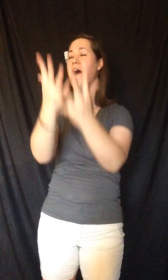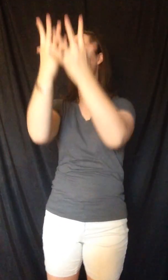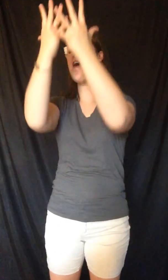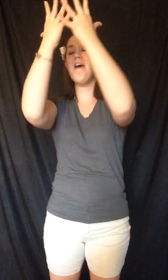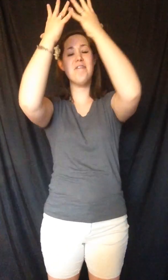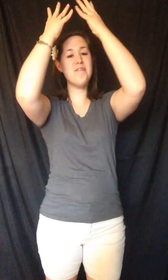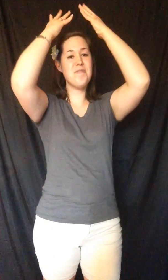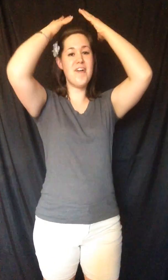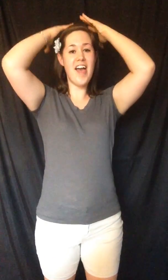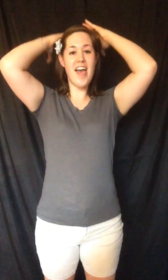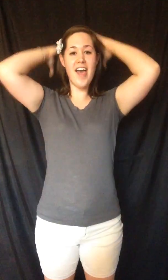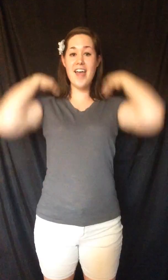away.